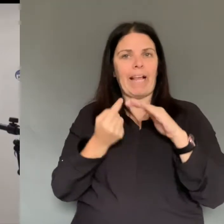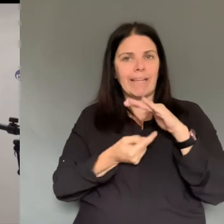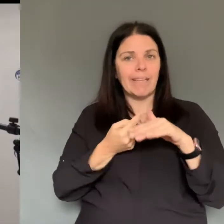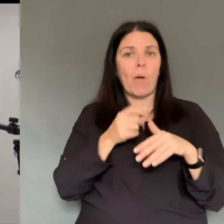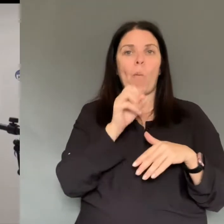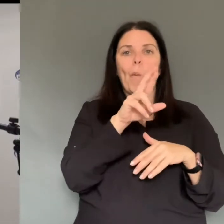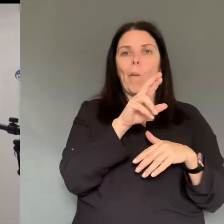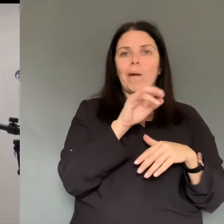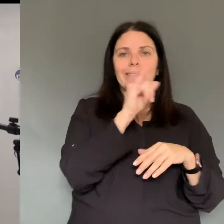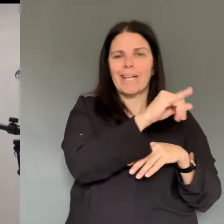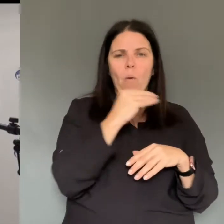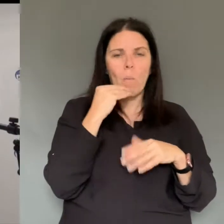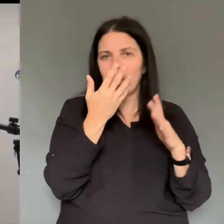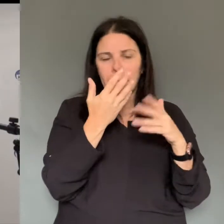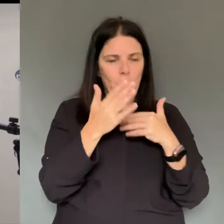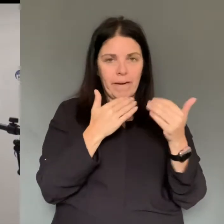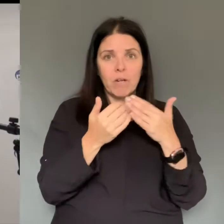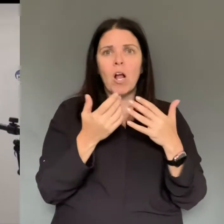and that's what we're trying to do.